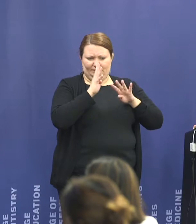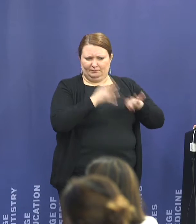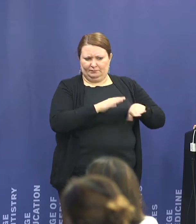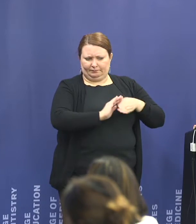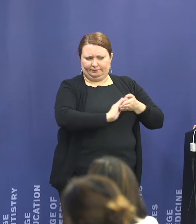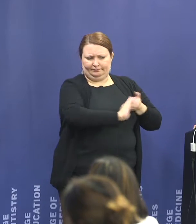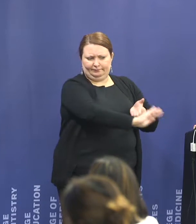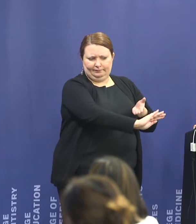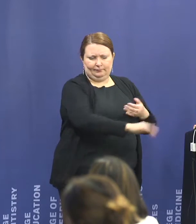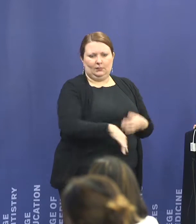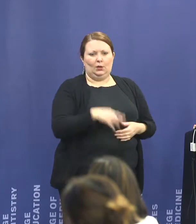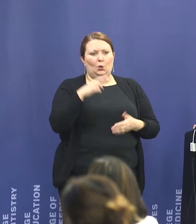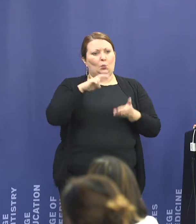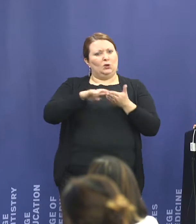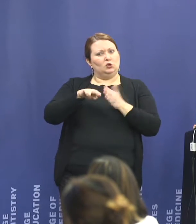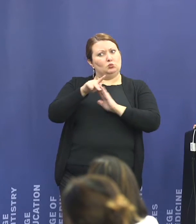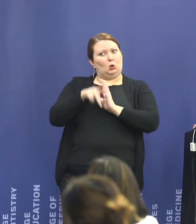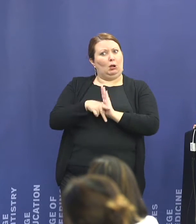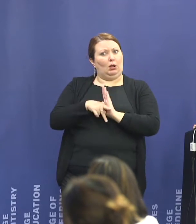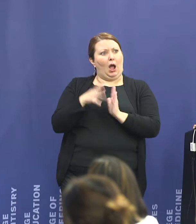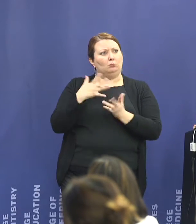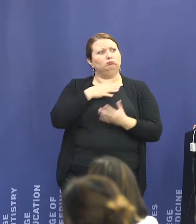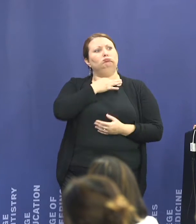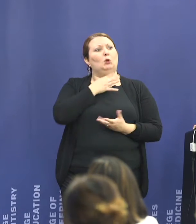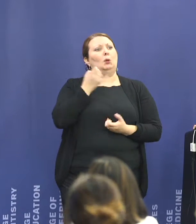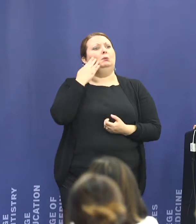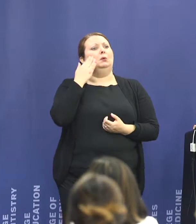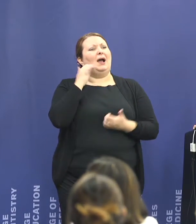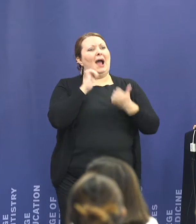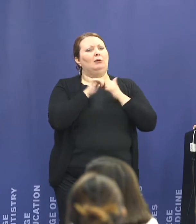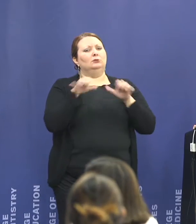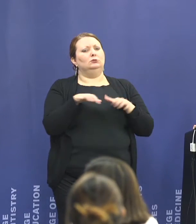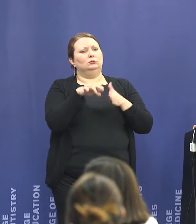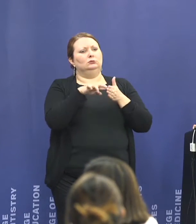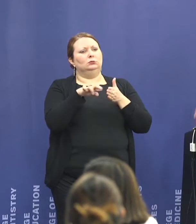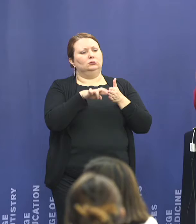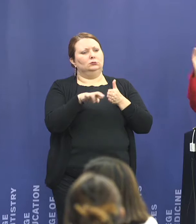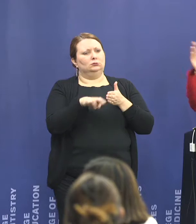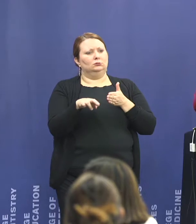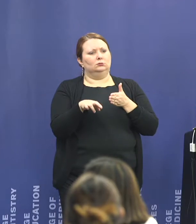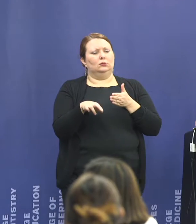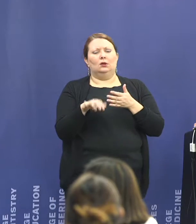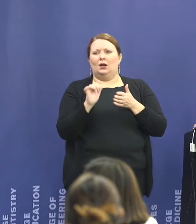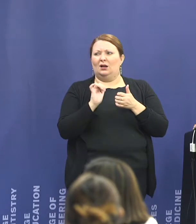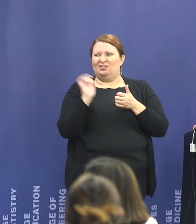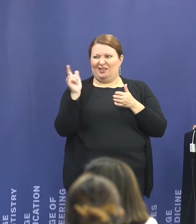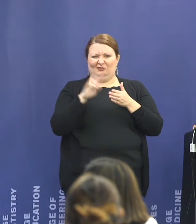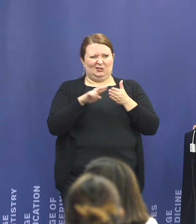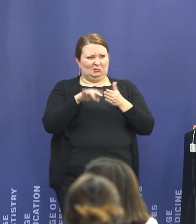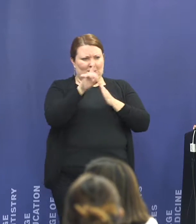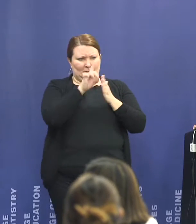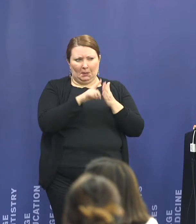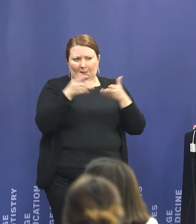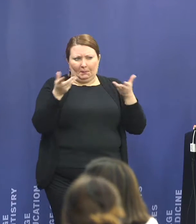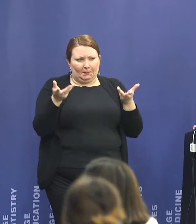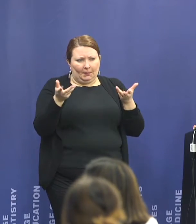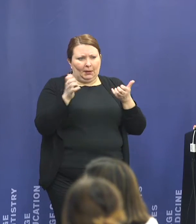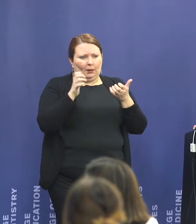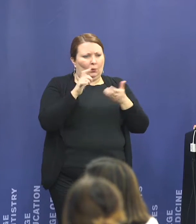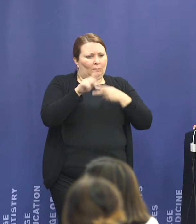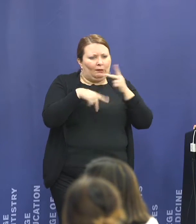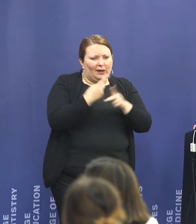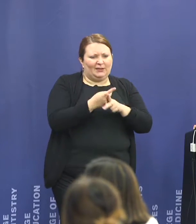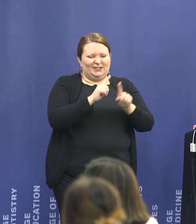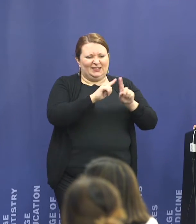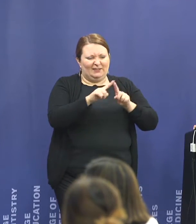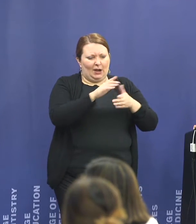discounted? What was the research protocol? I would like to know. You know, how was this research designed? What